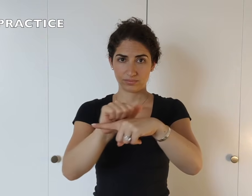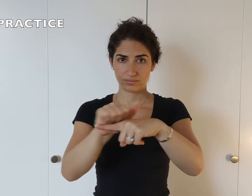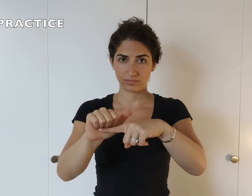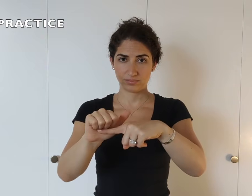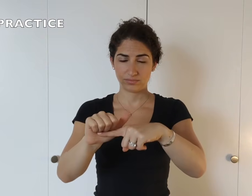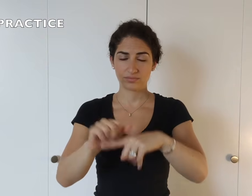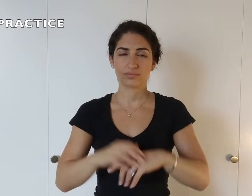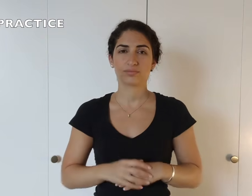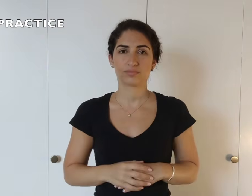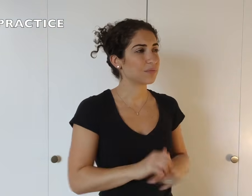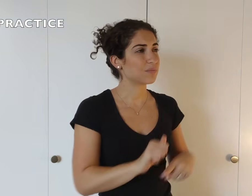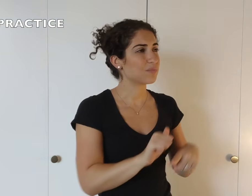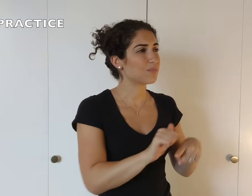practice.